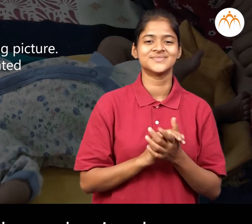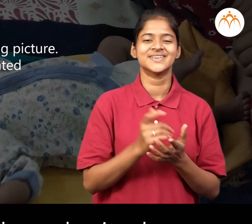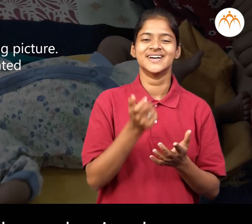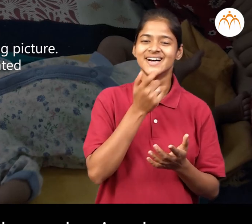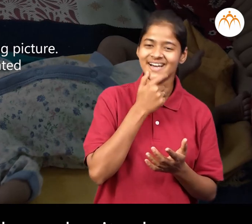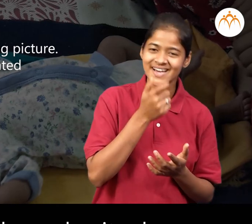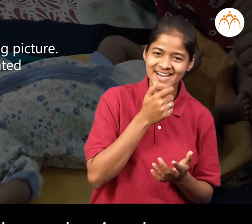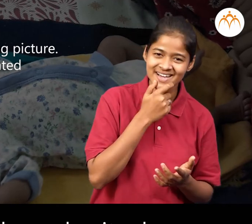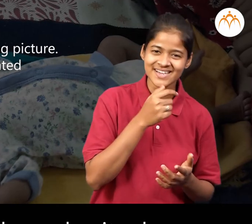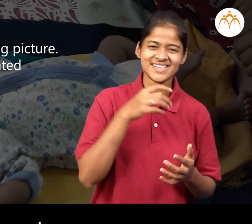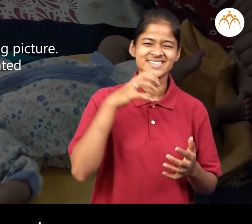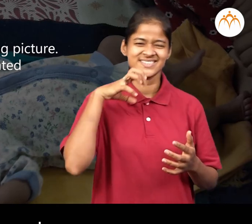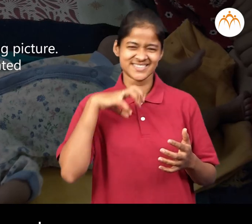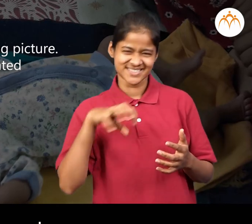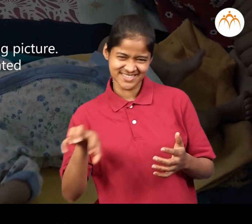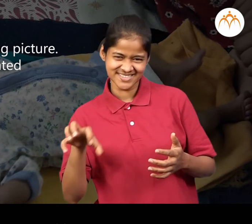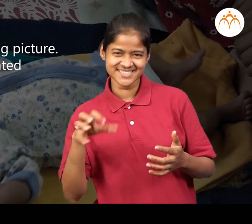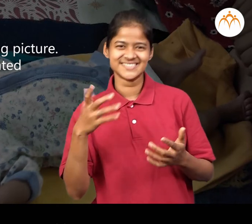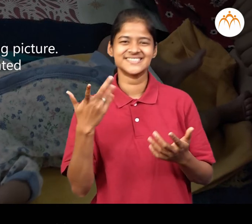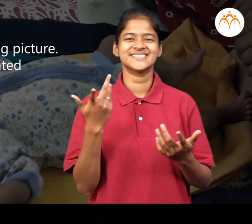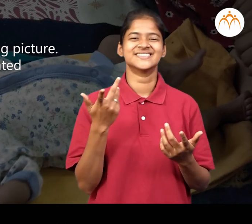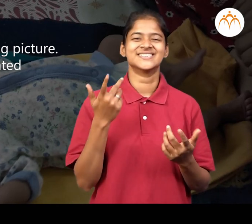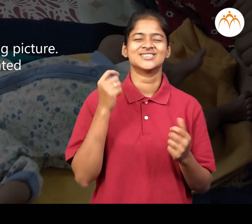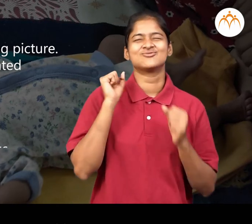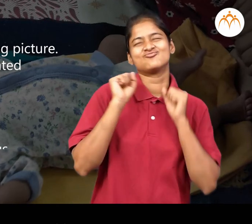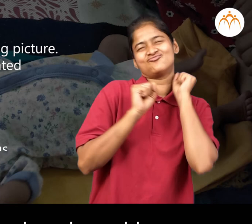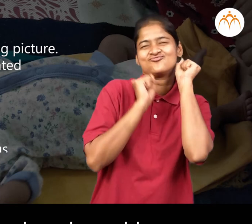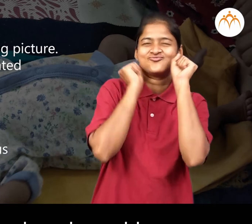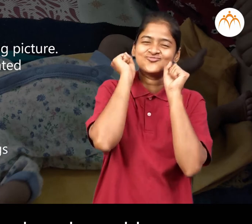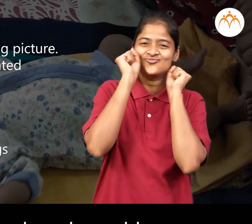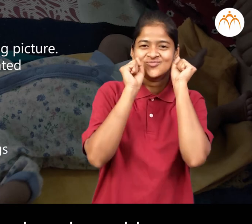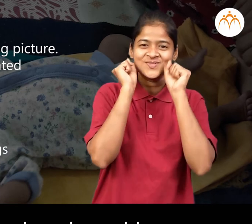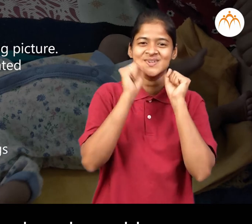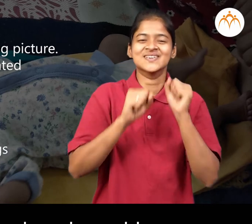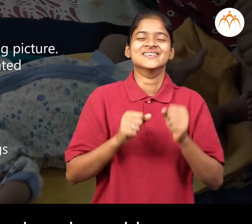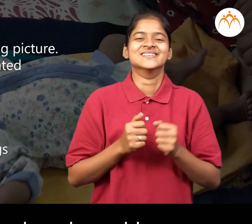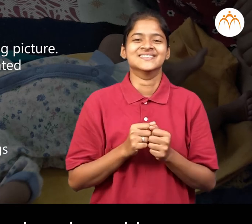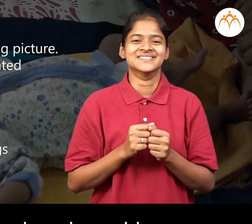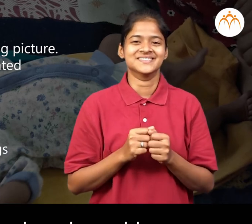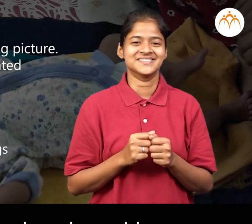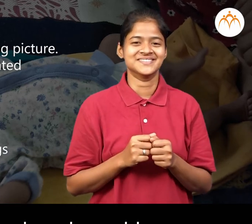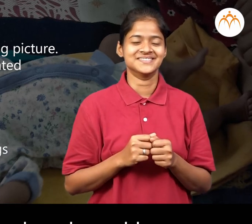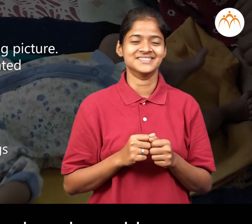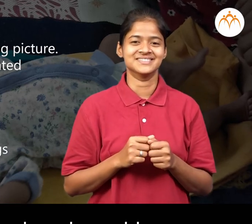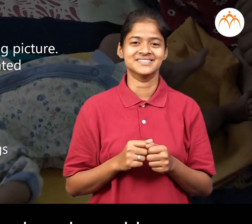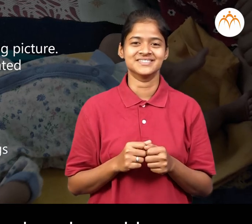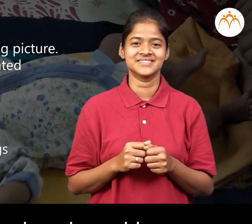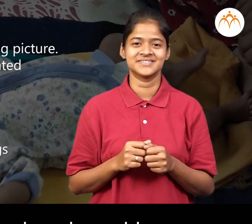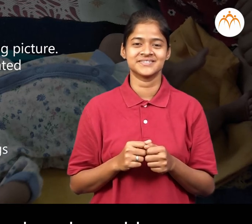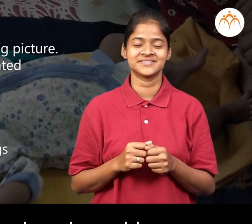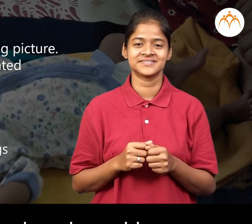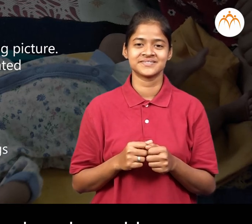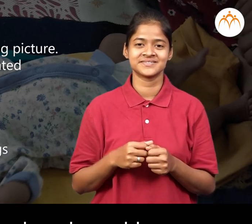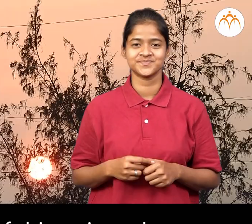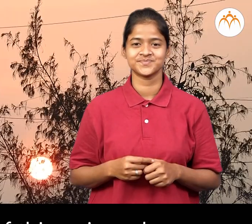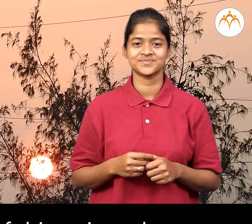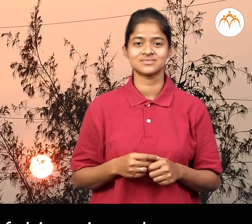down. Laughs. Does potty. Moves his or her hands and legs.